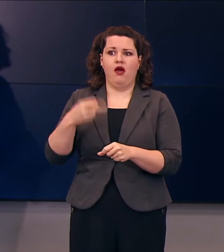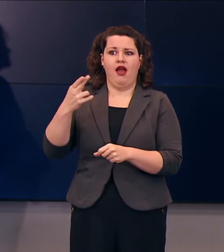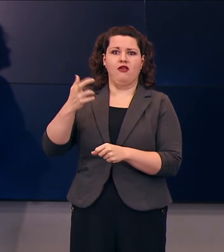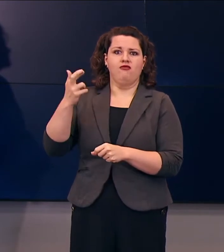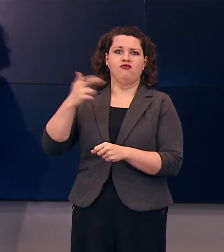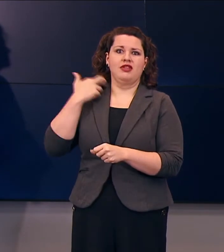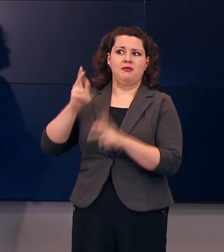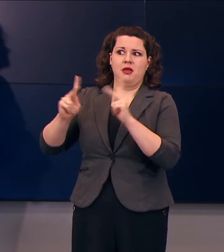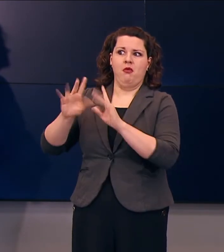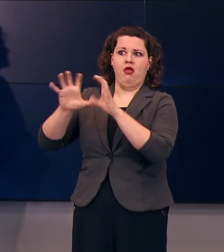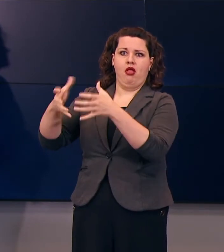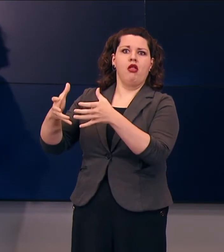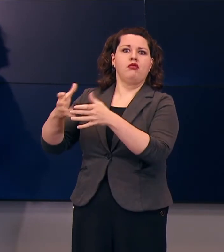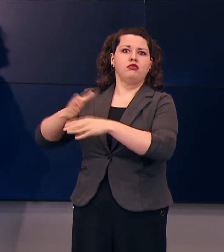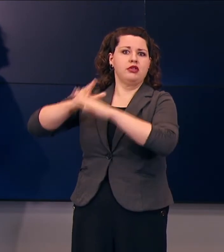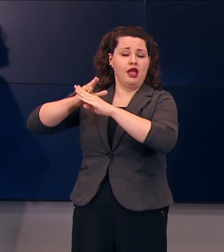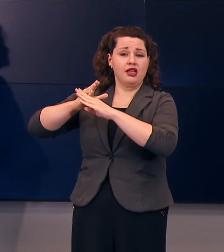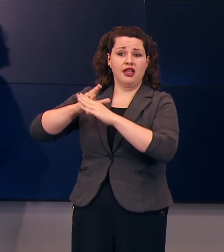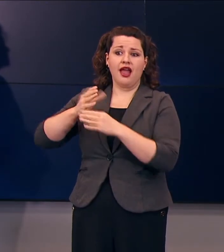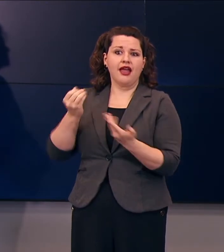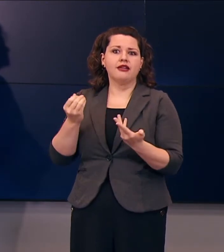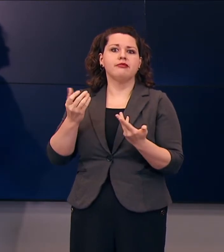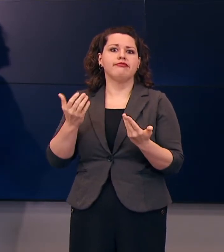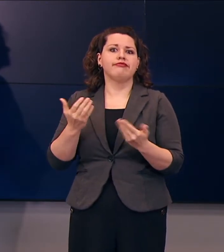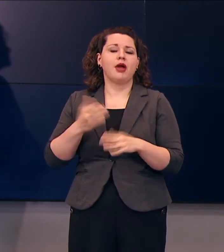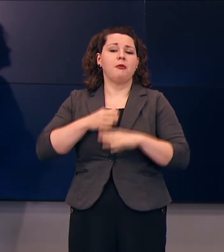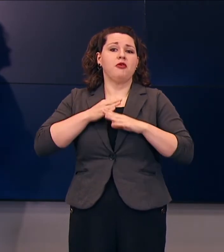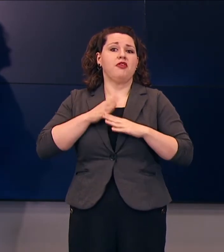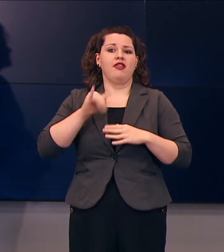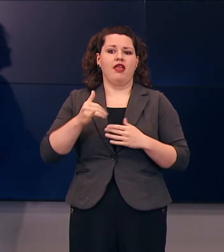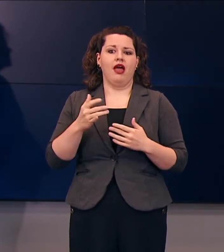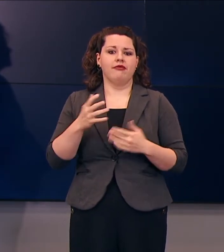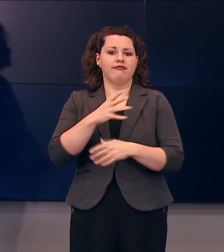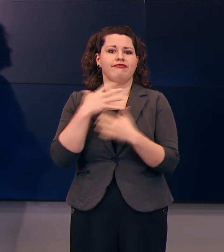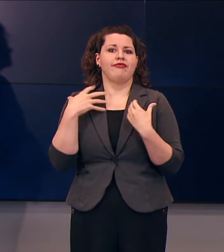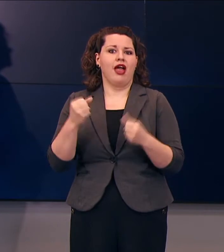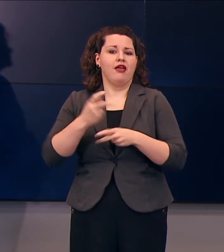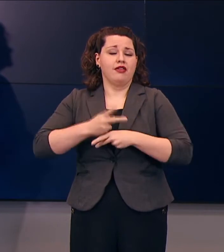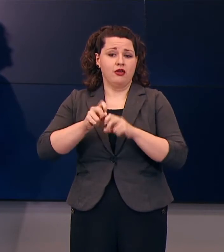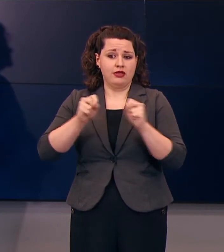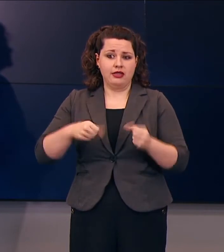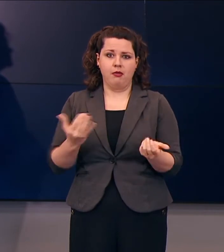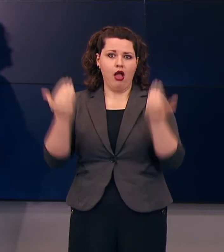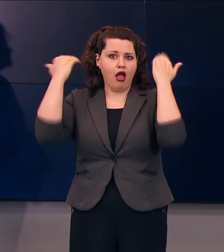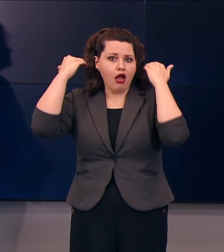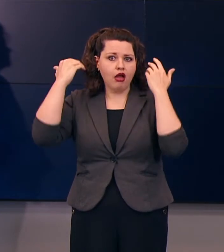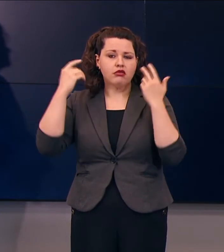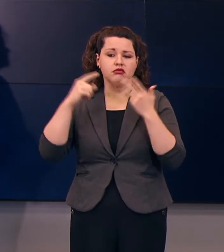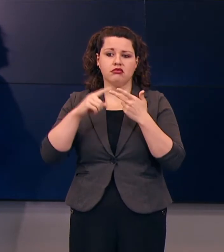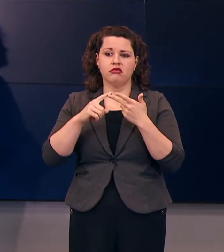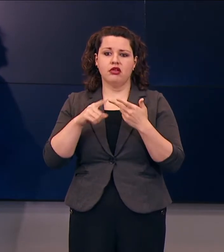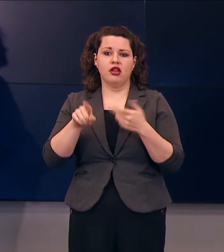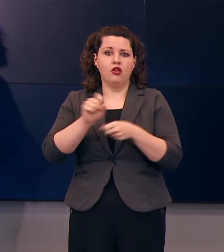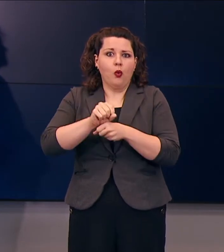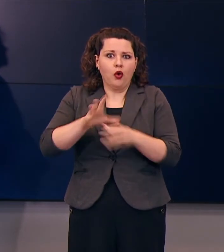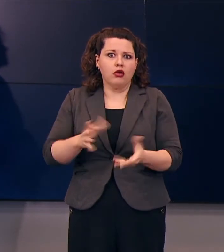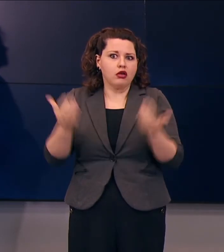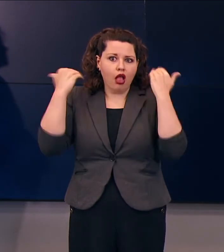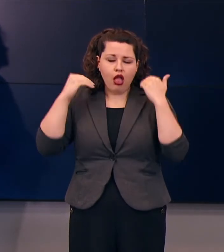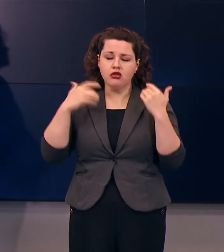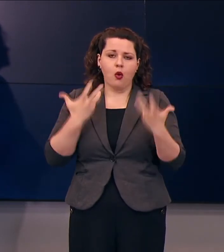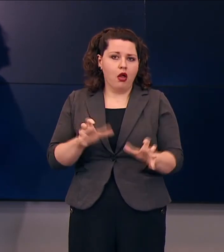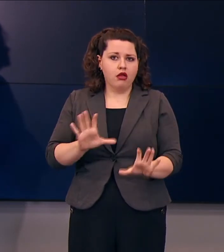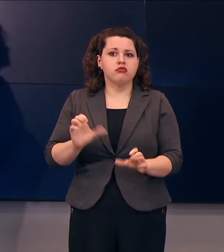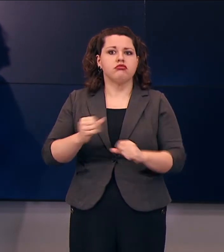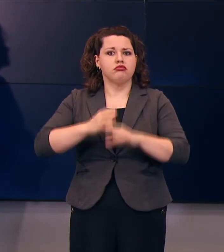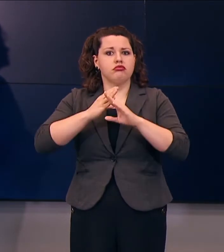and prevent overwhelming our healthcare system and our healthcare workers. And so if we just continue to do that,